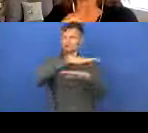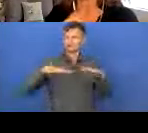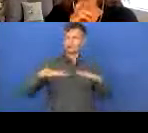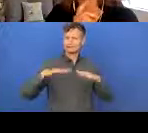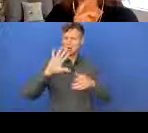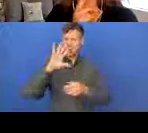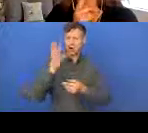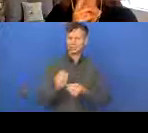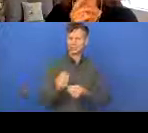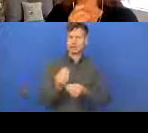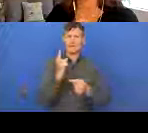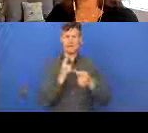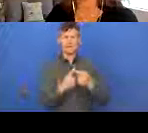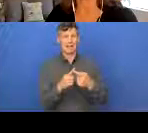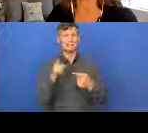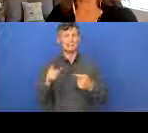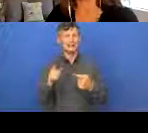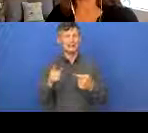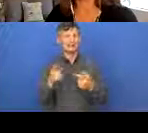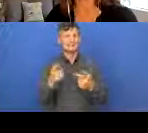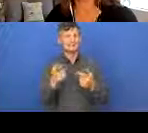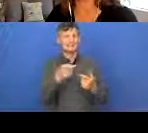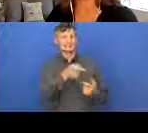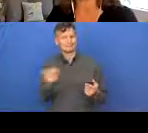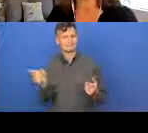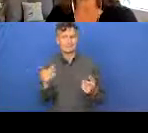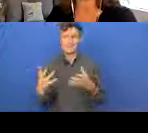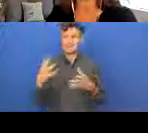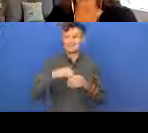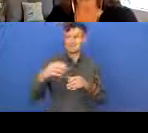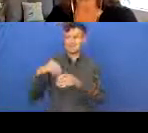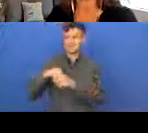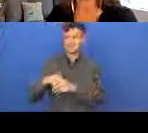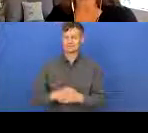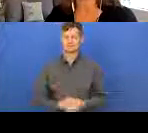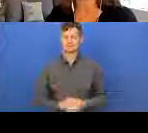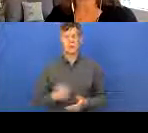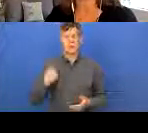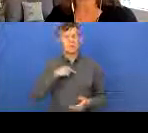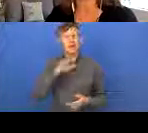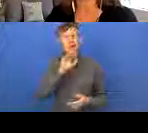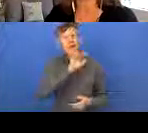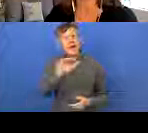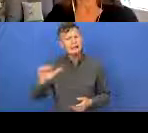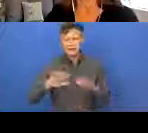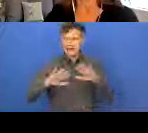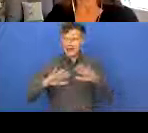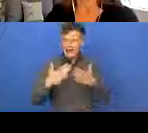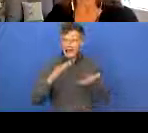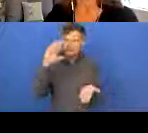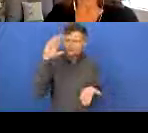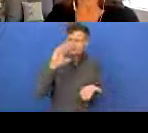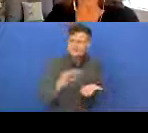In stakeholder interviews and focus groups, when we asked what was most needed to reduce bullying against students with disabilities, participants